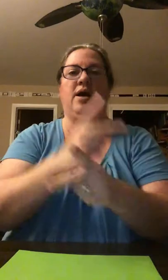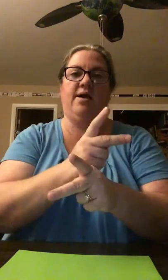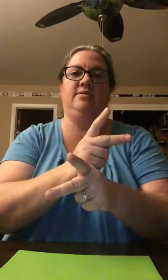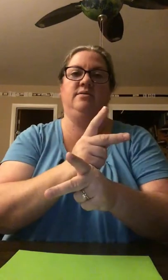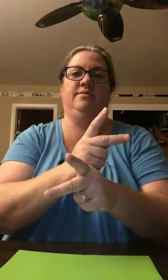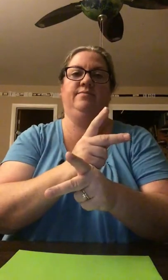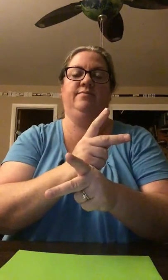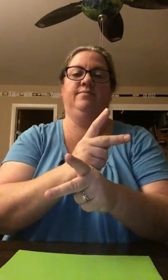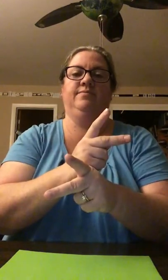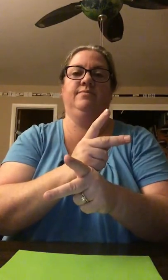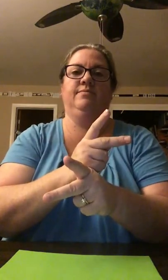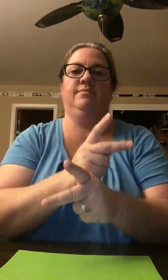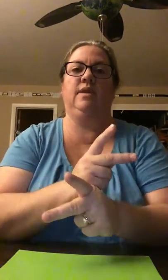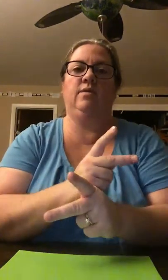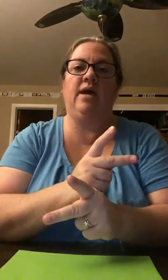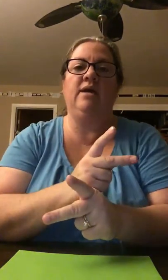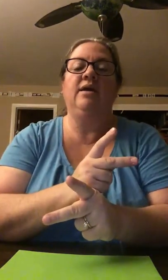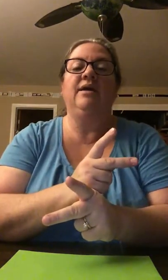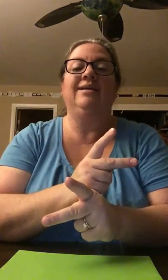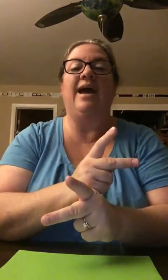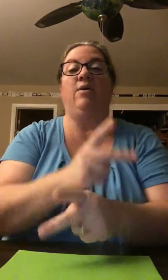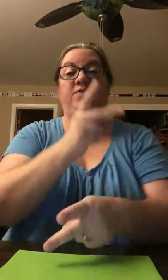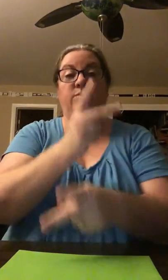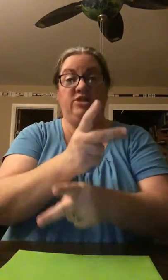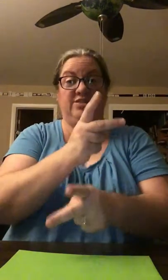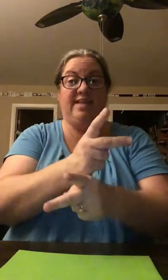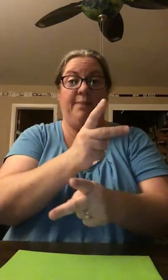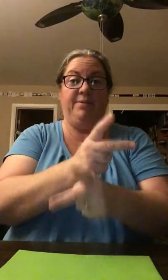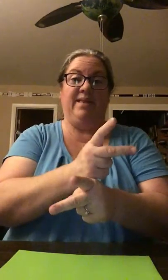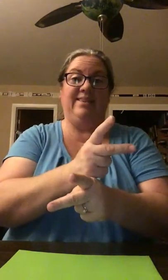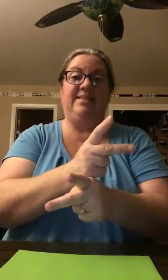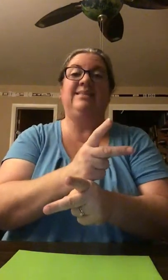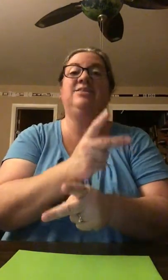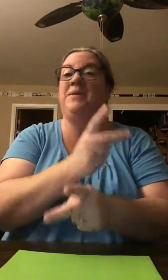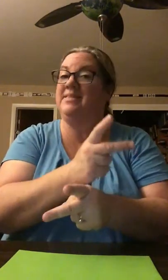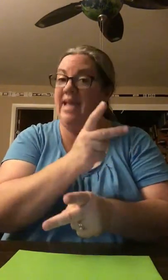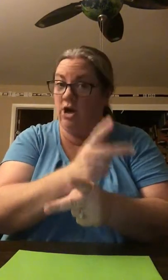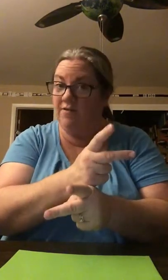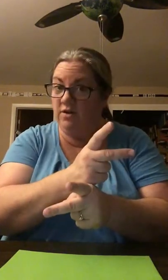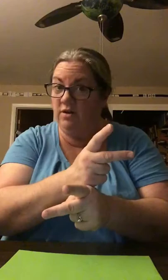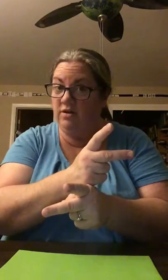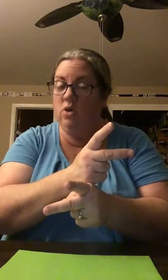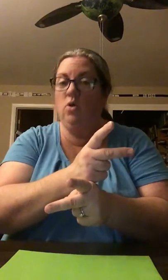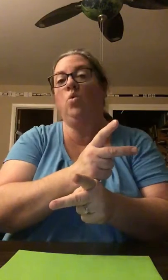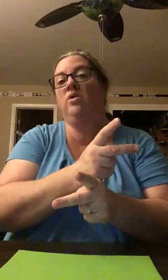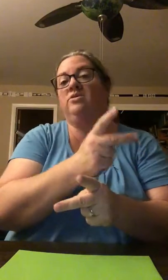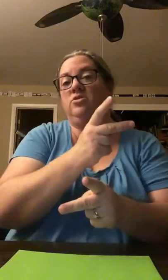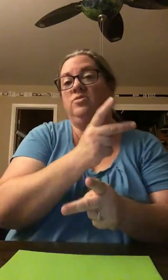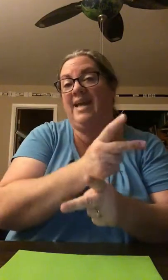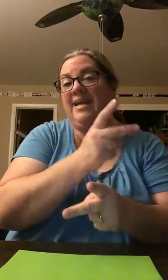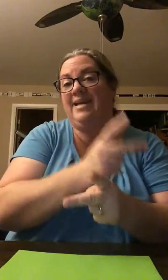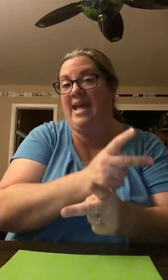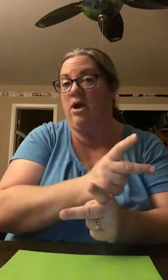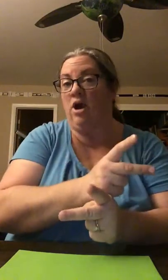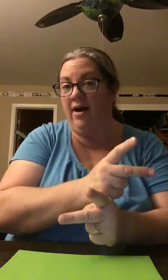kind? Okay. Now, if you were to just tap it like this means careful or to take care